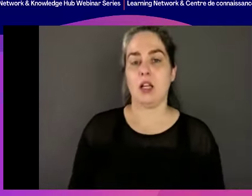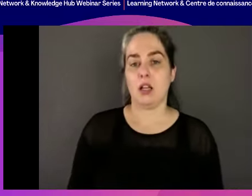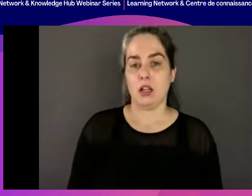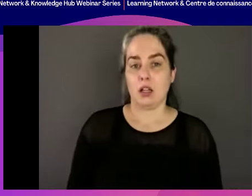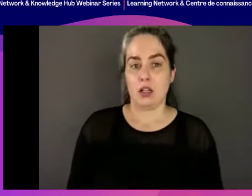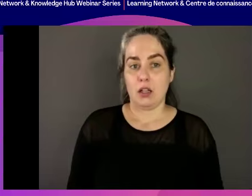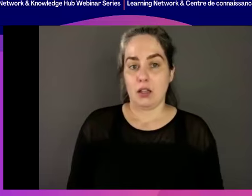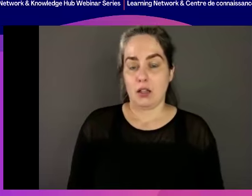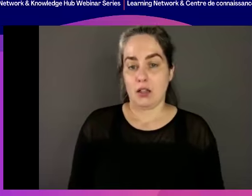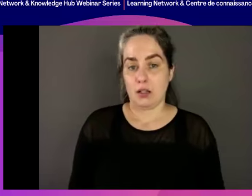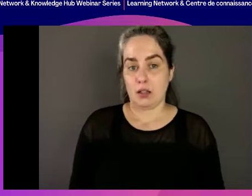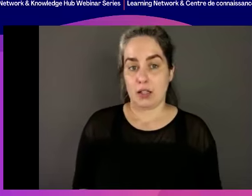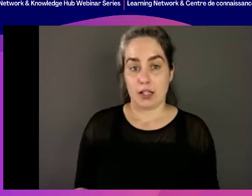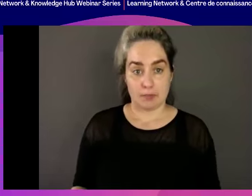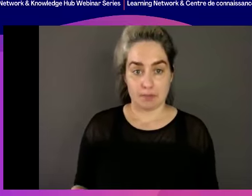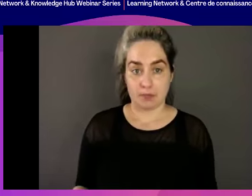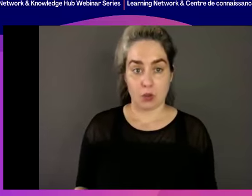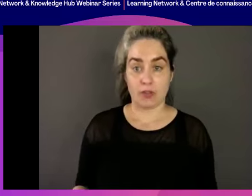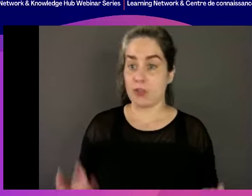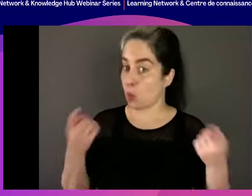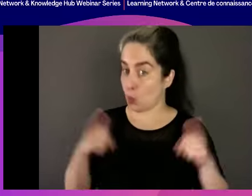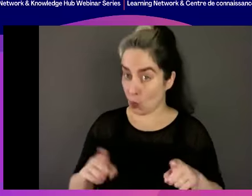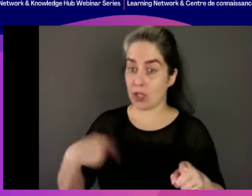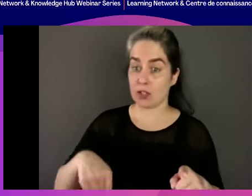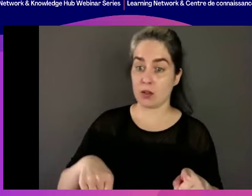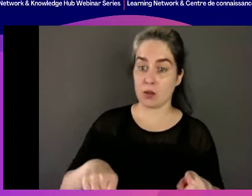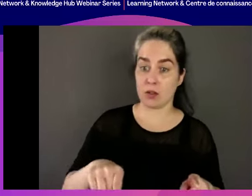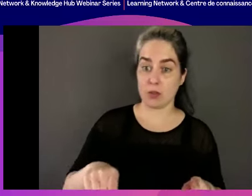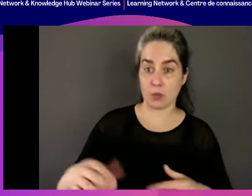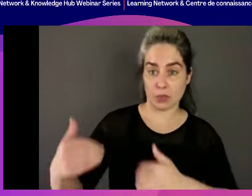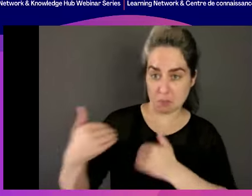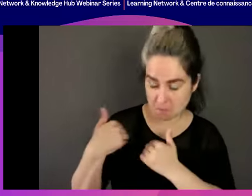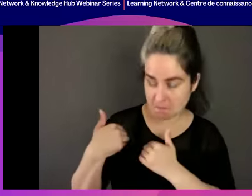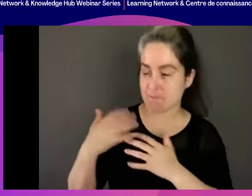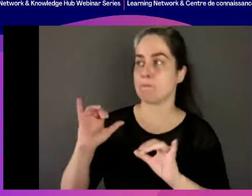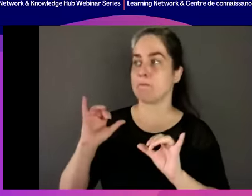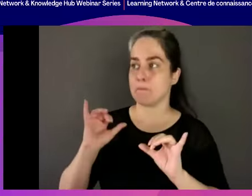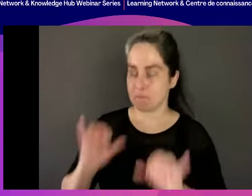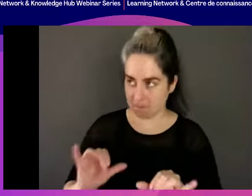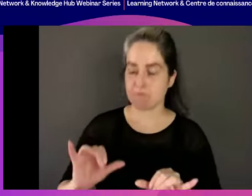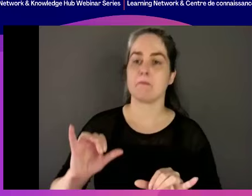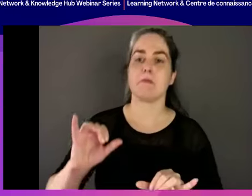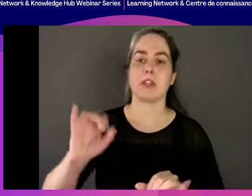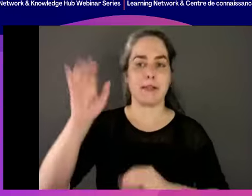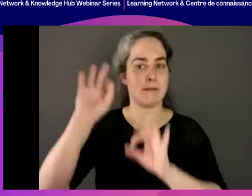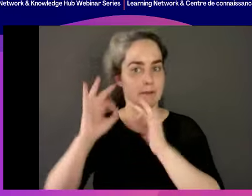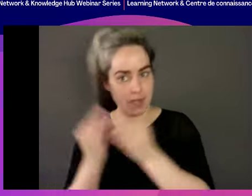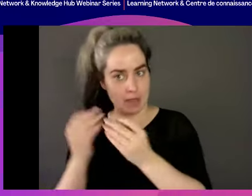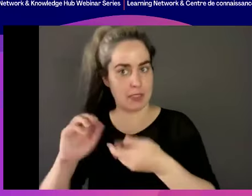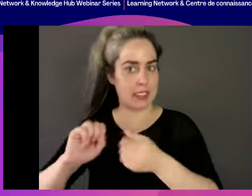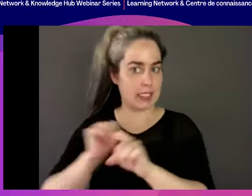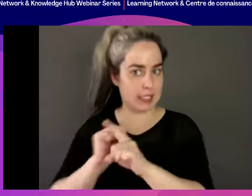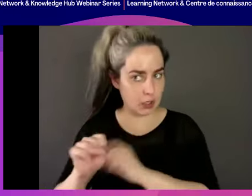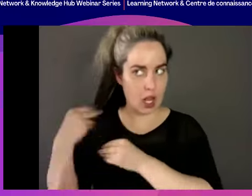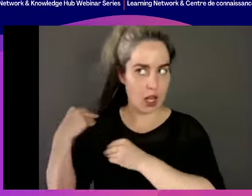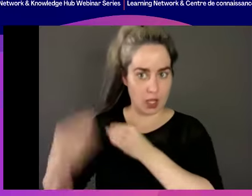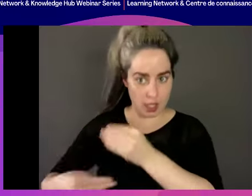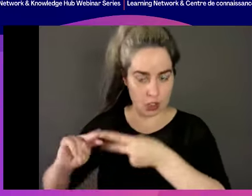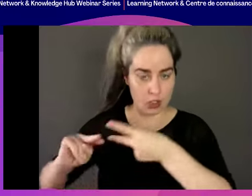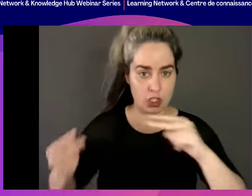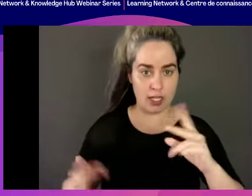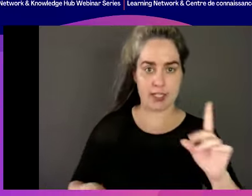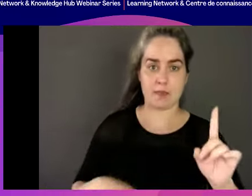were also controlling and taking account of their family history related to residential school. So both contributed to